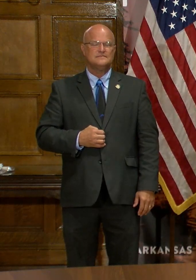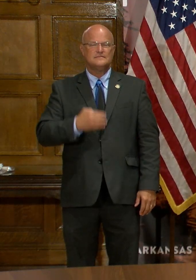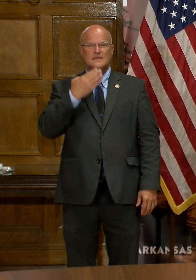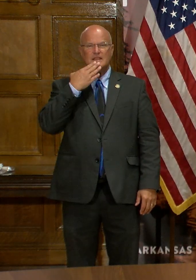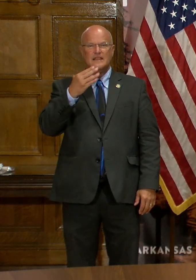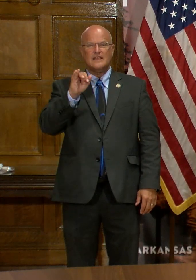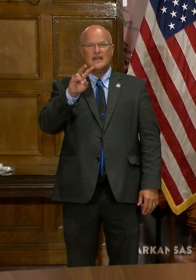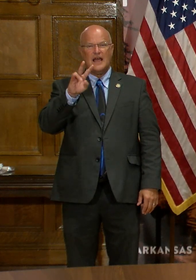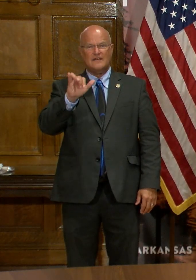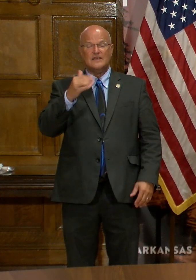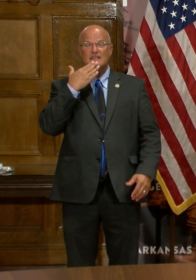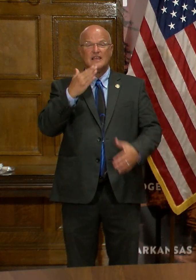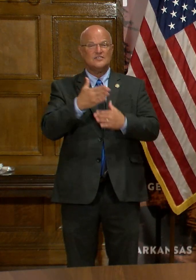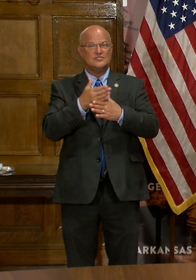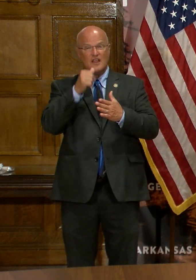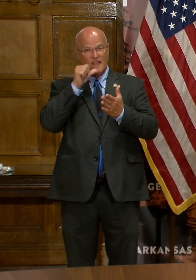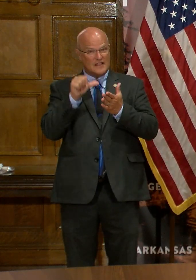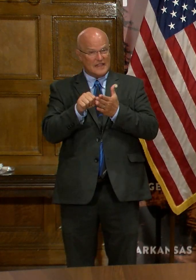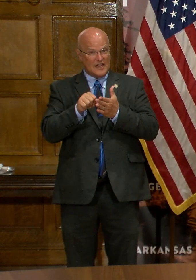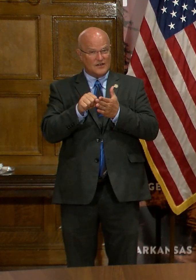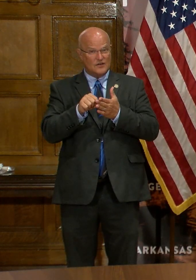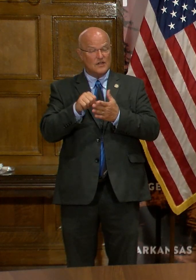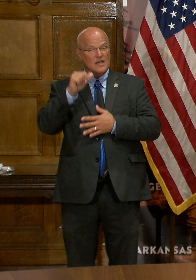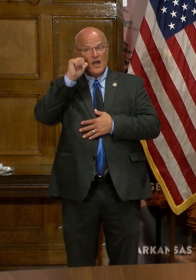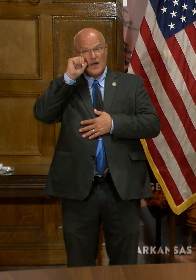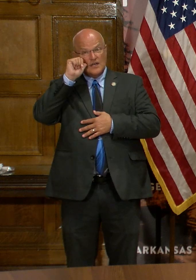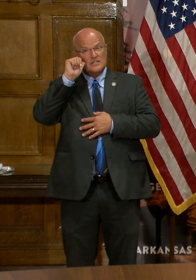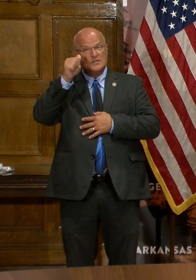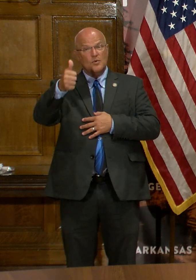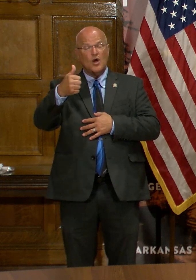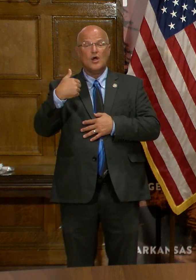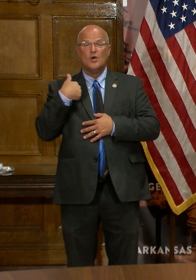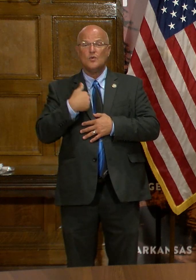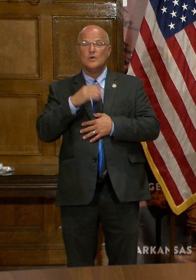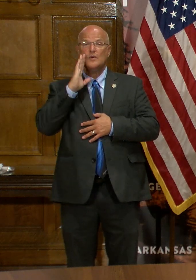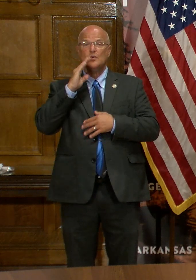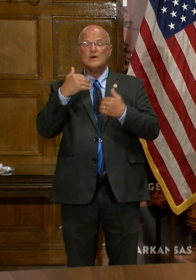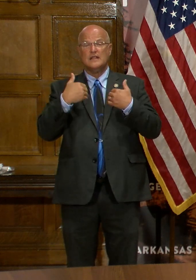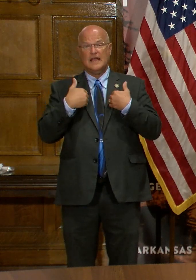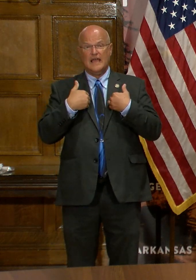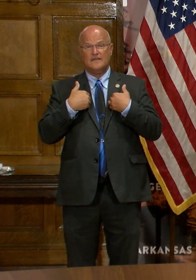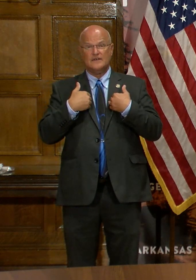Thank you, Ivy, and thanks for sharing that letter. Tomorrow, we will have